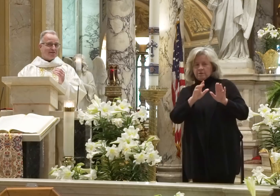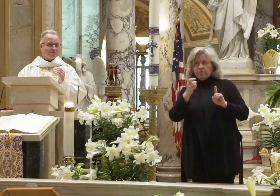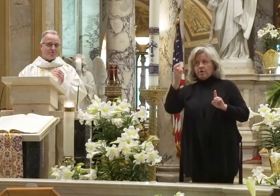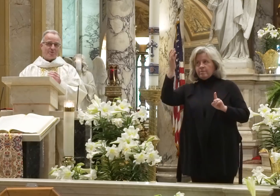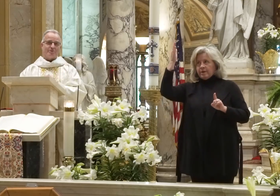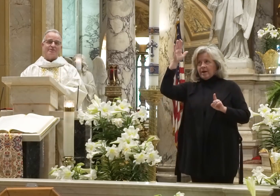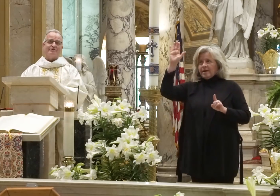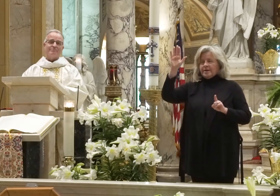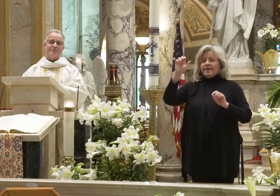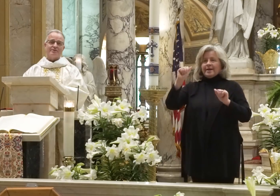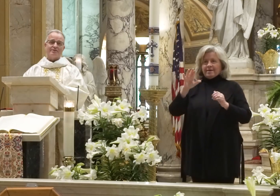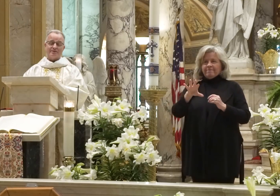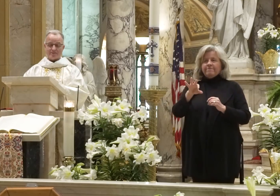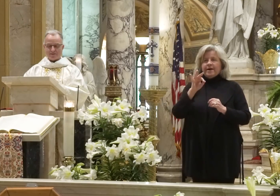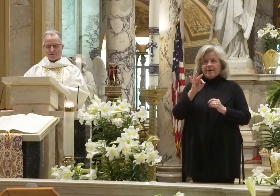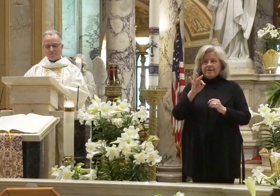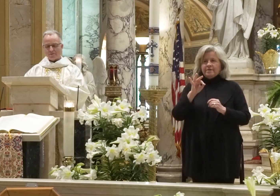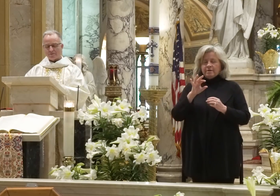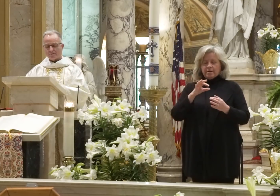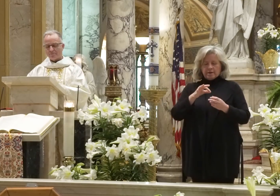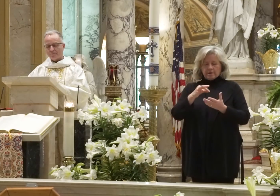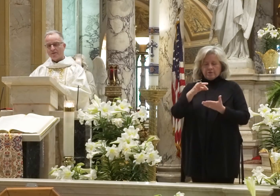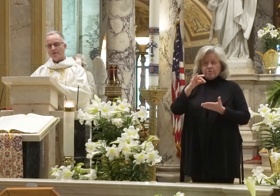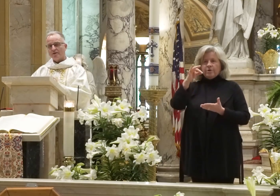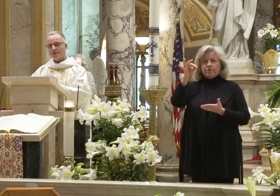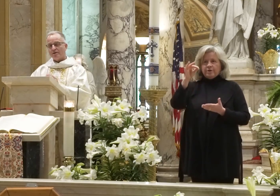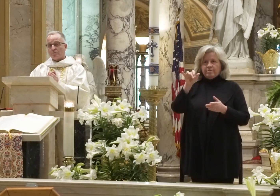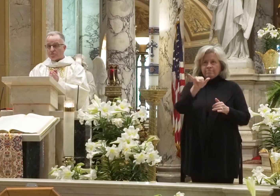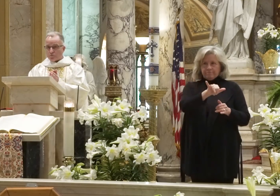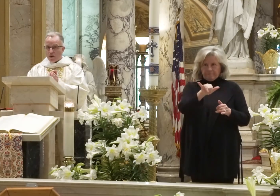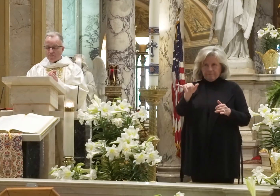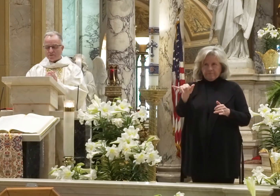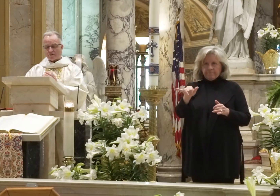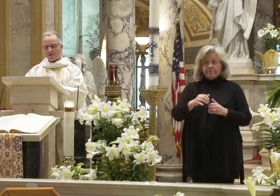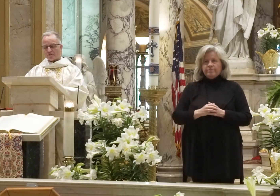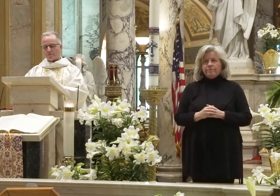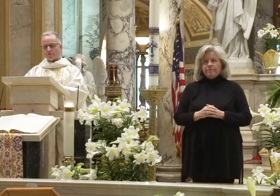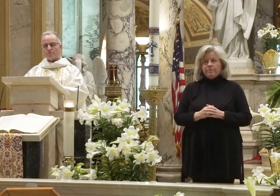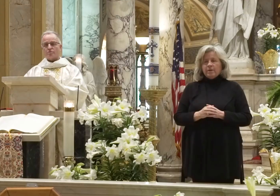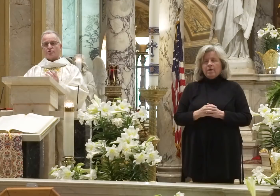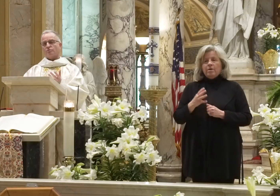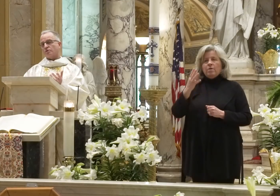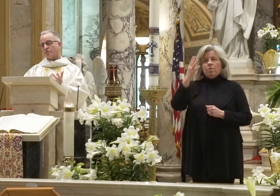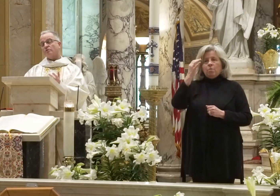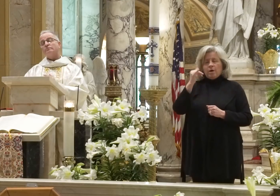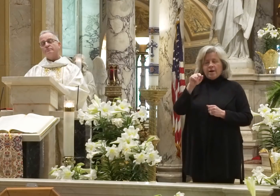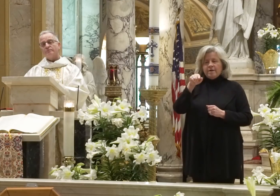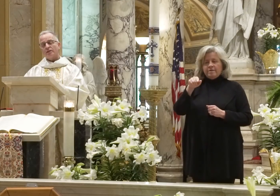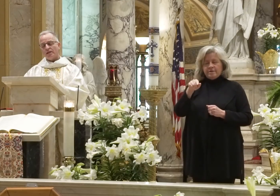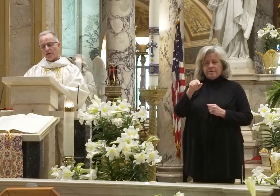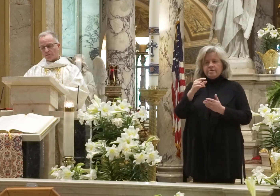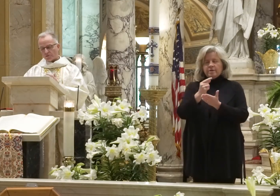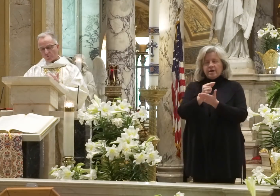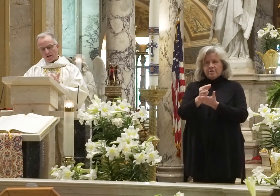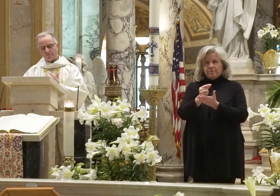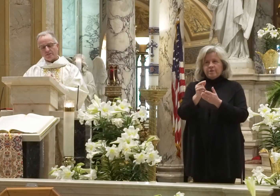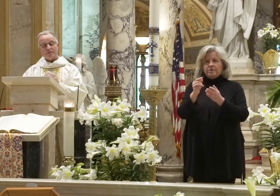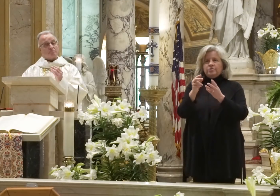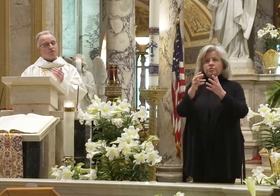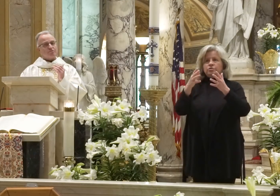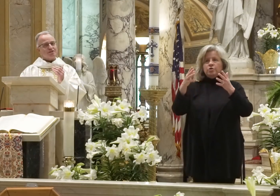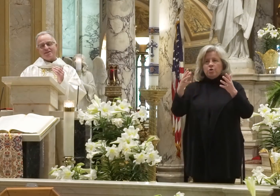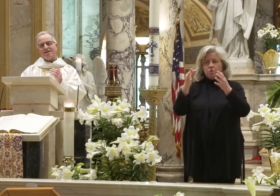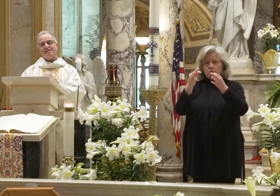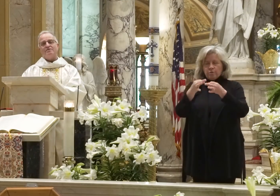find a kindred spirit in St. Thomas, which is why this gospel is so critical and so